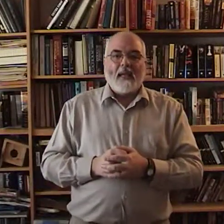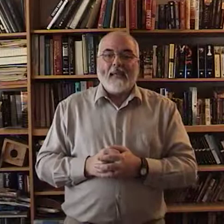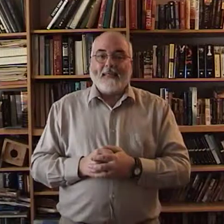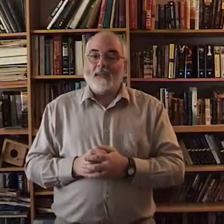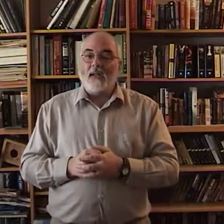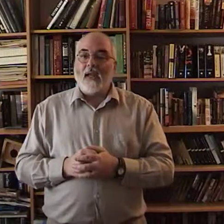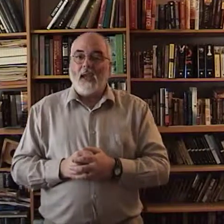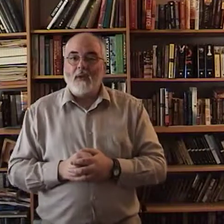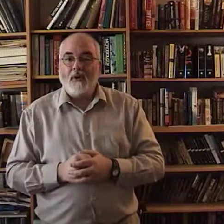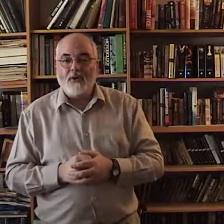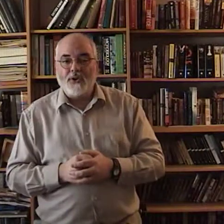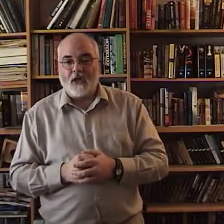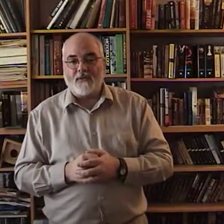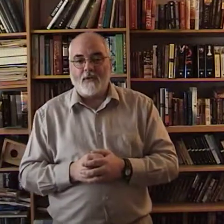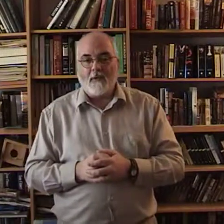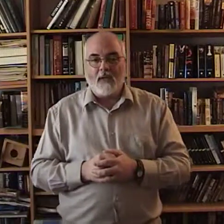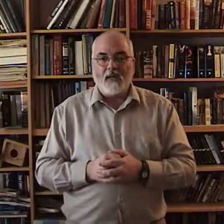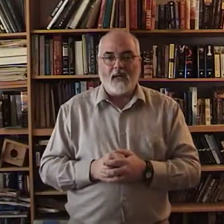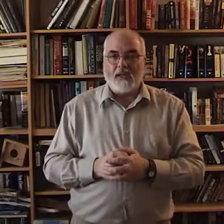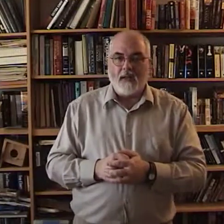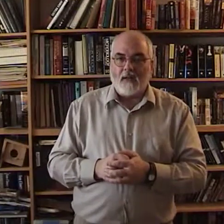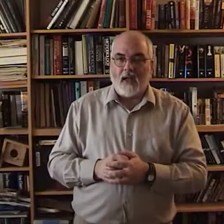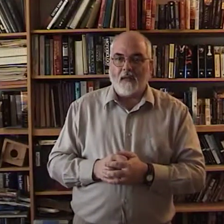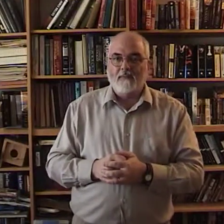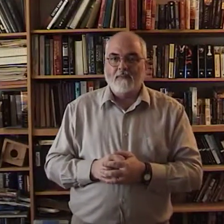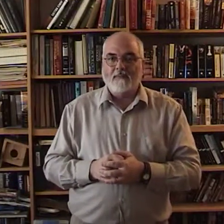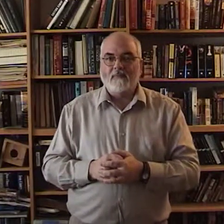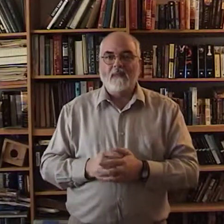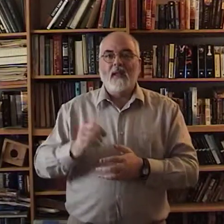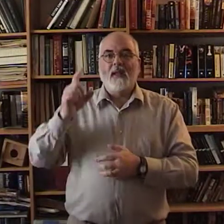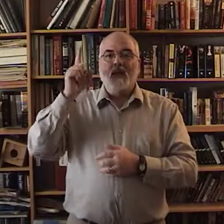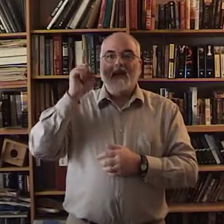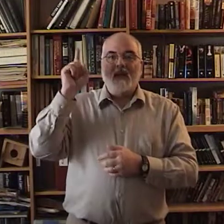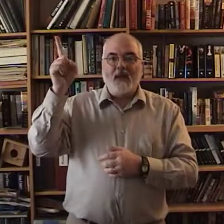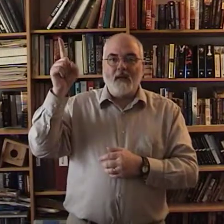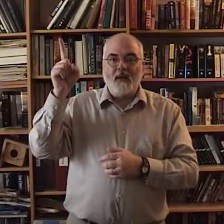He still came just for me. He still came. He